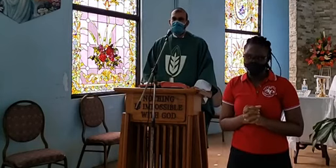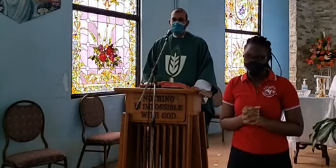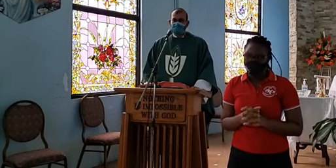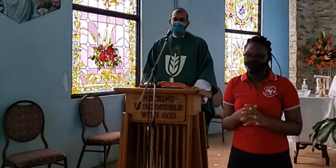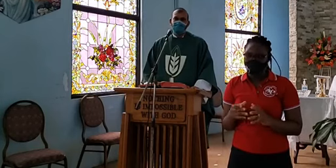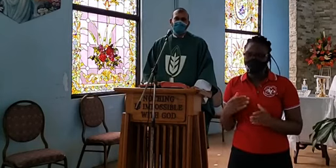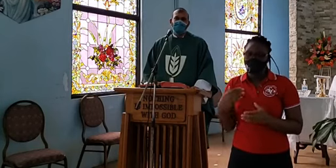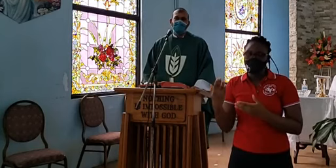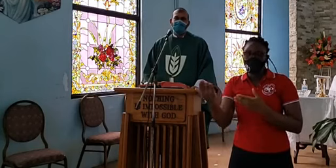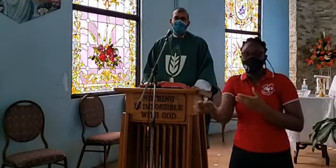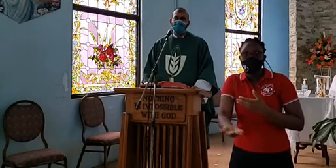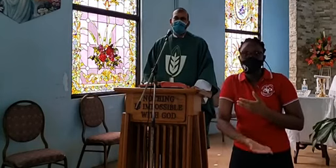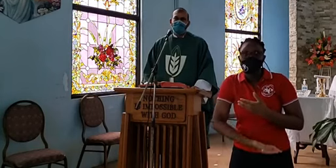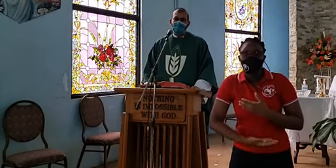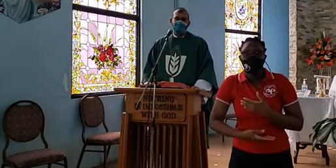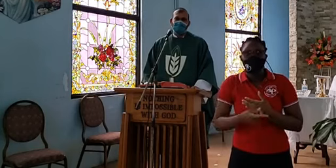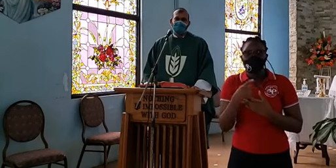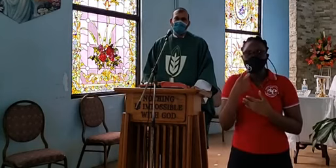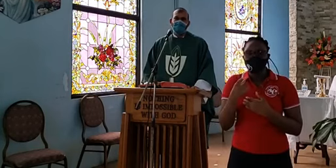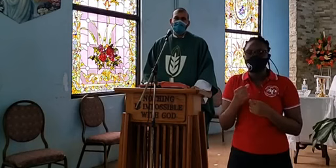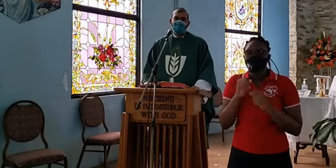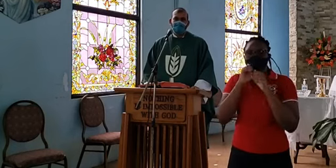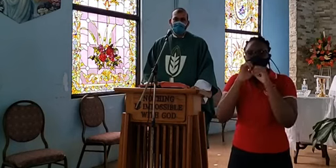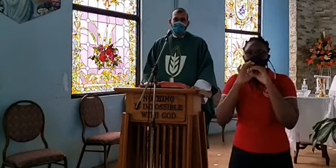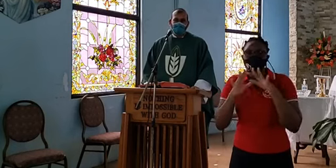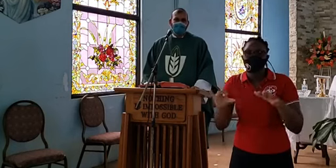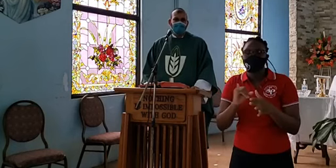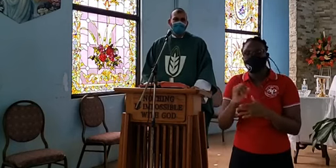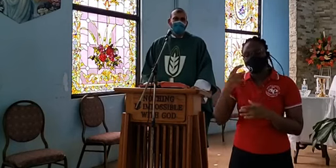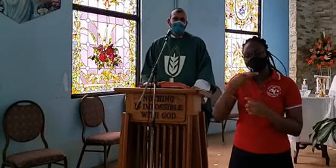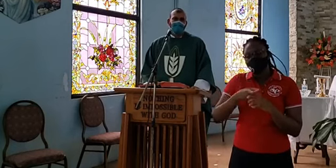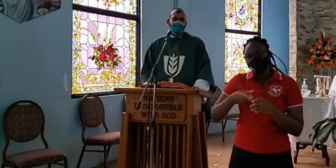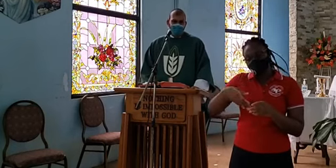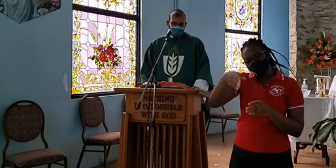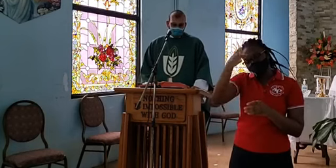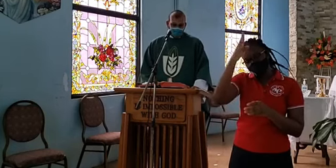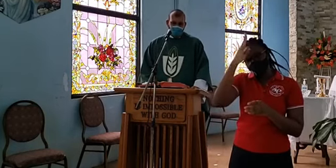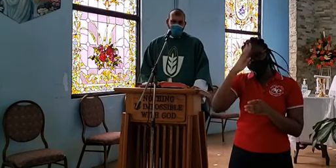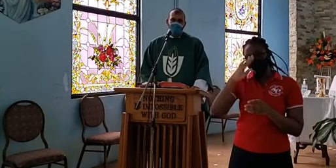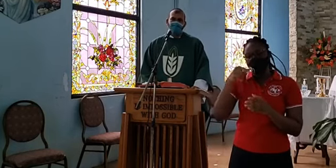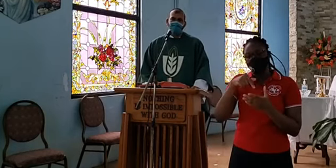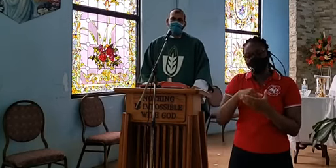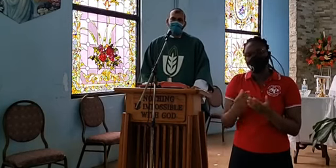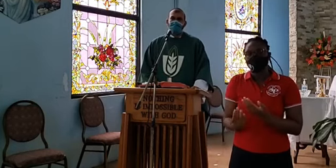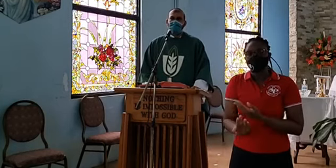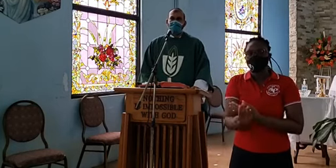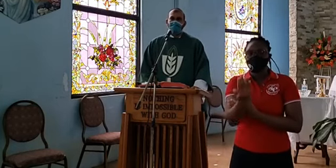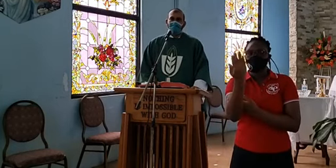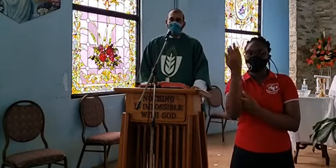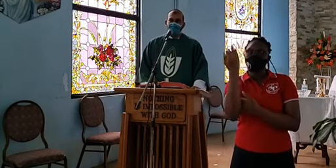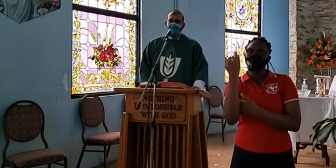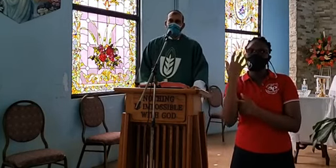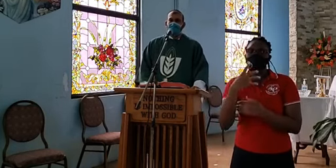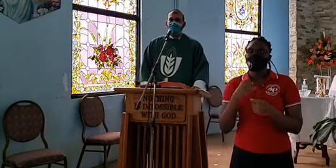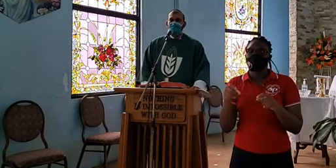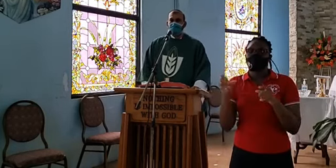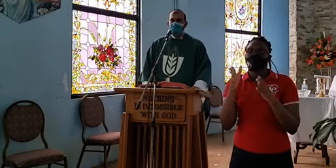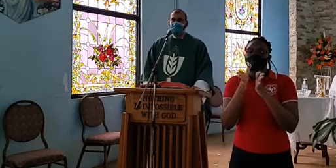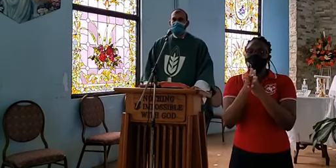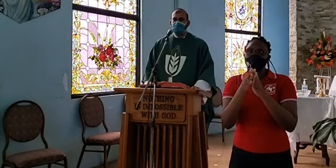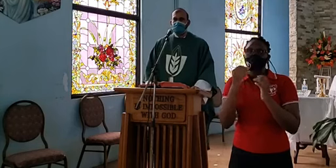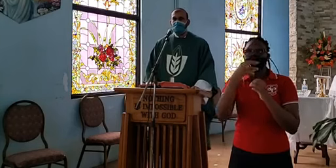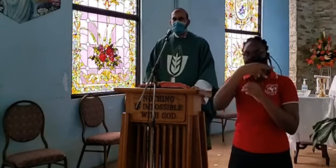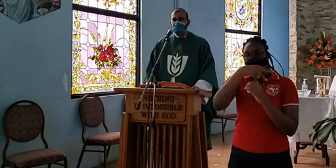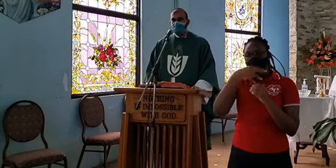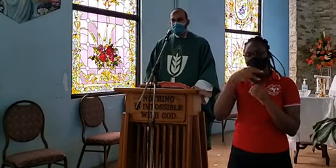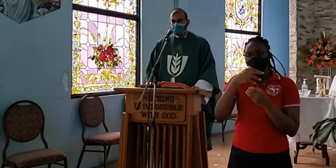So I greet you with a blessing from Almighty God this morning. And I ask